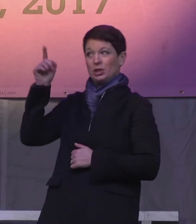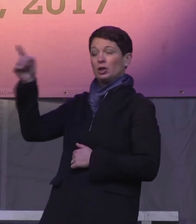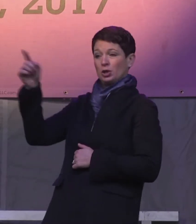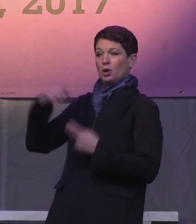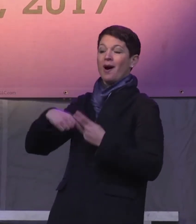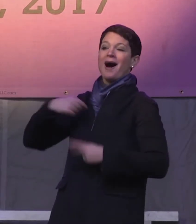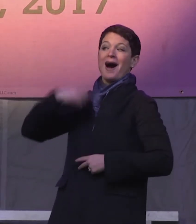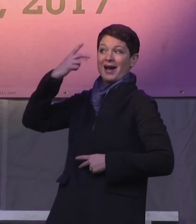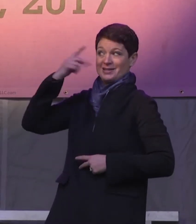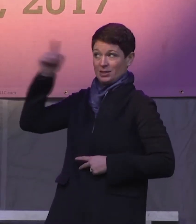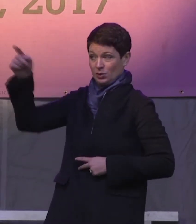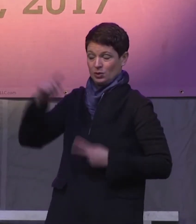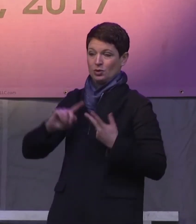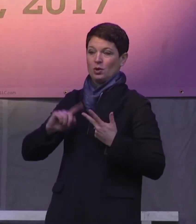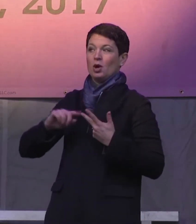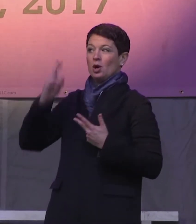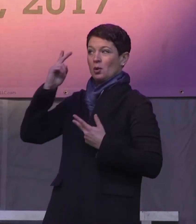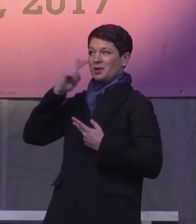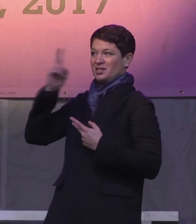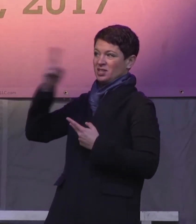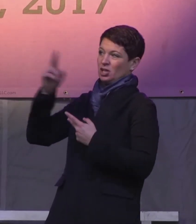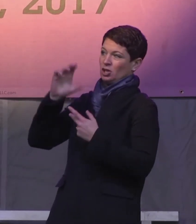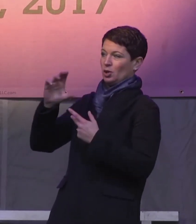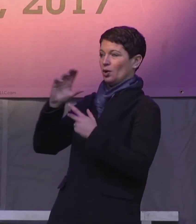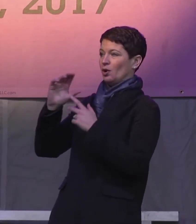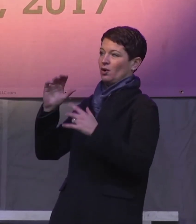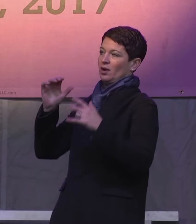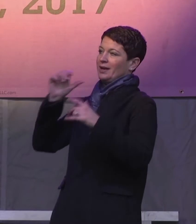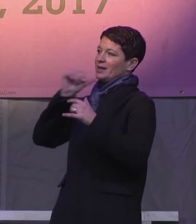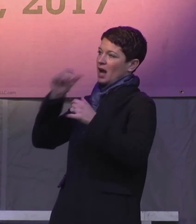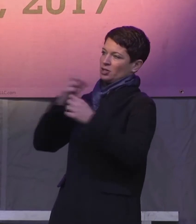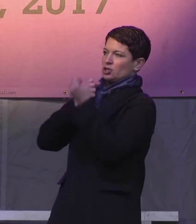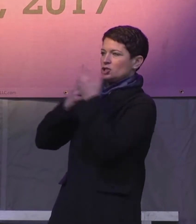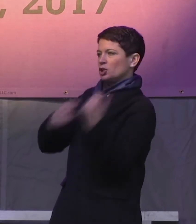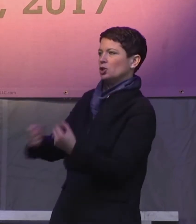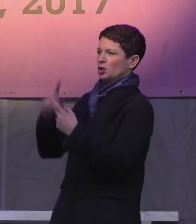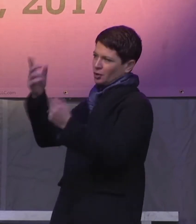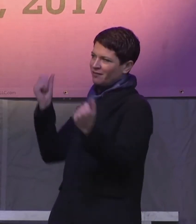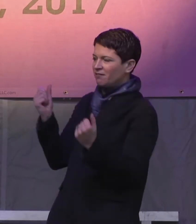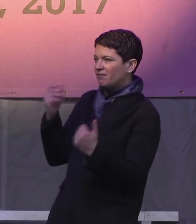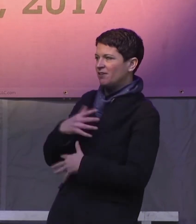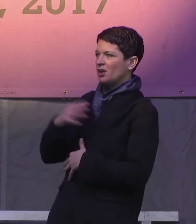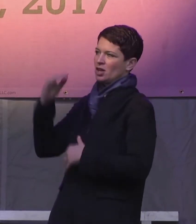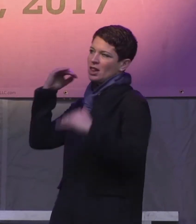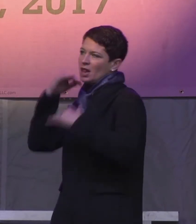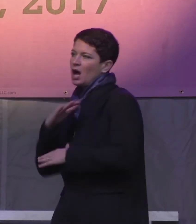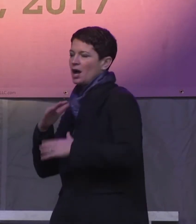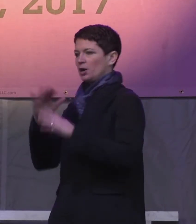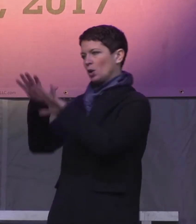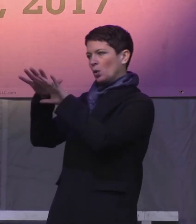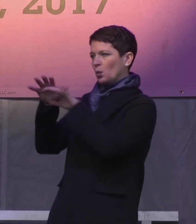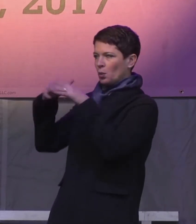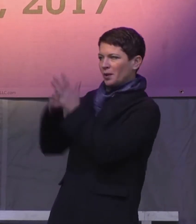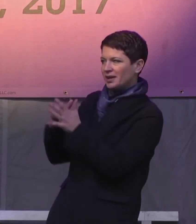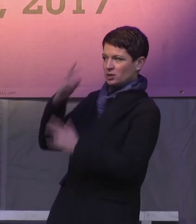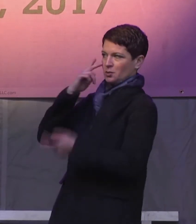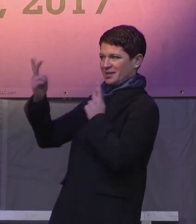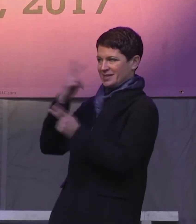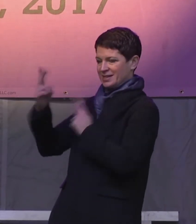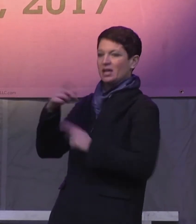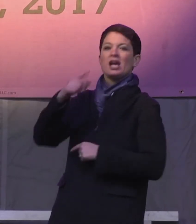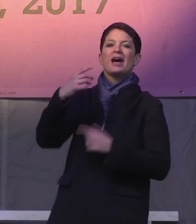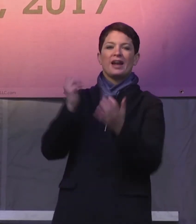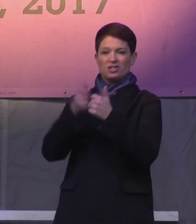that I see you. We see your cowardice, your insecurity, your fear, your weakness, and I challenge you to see